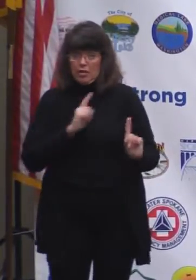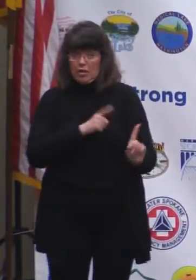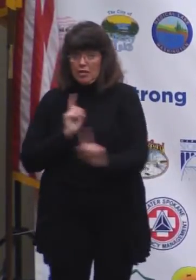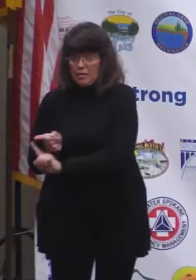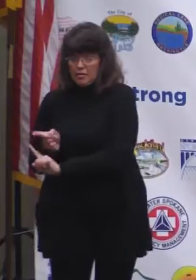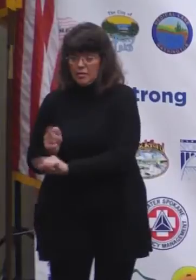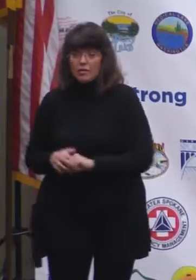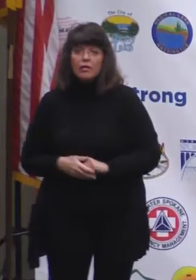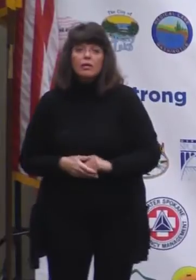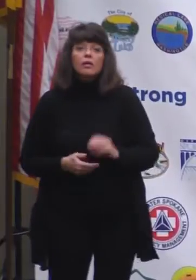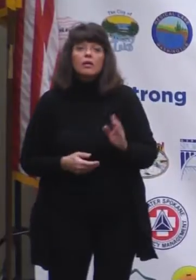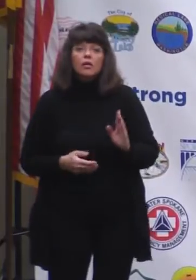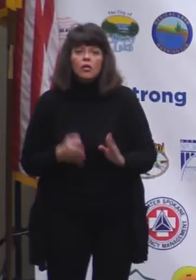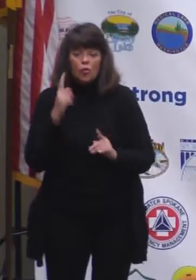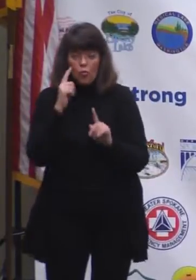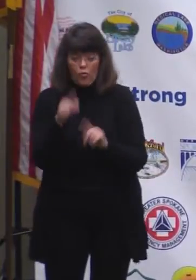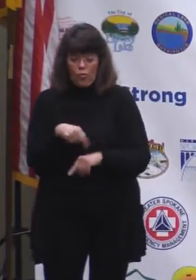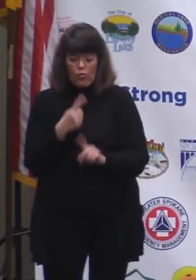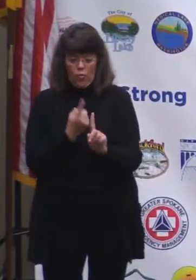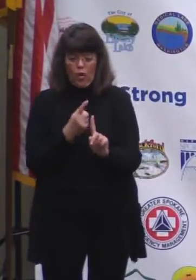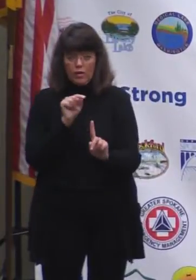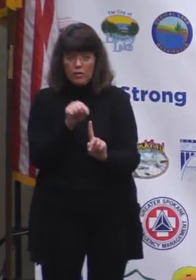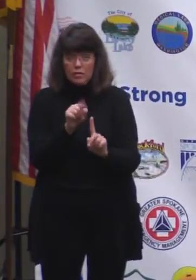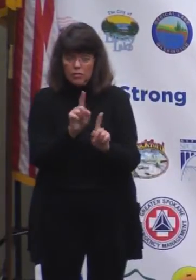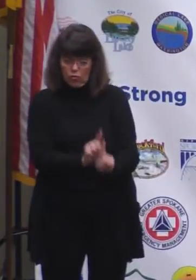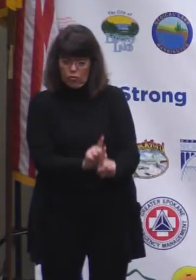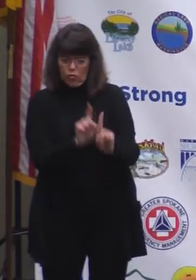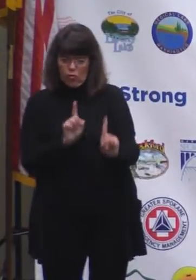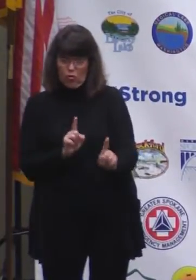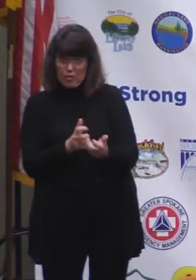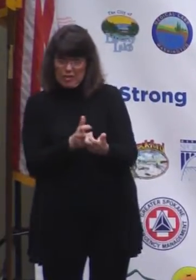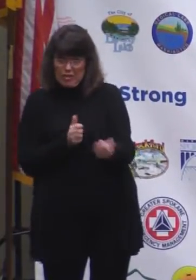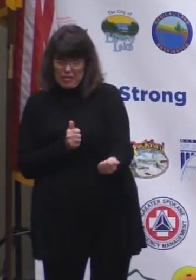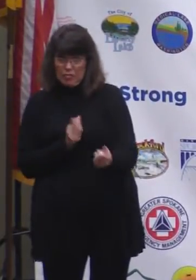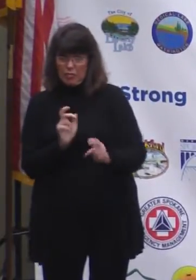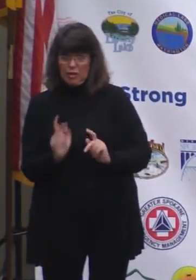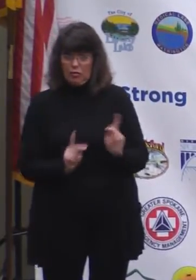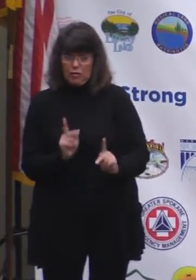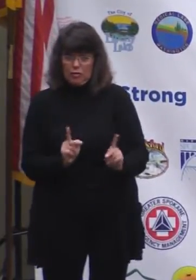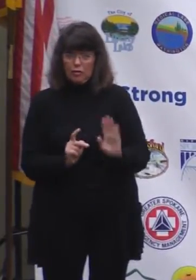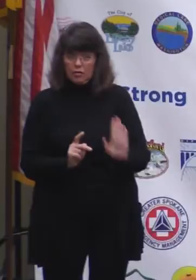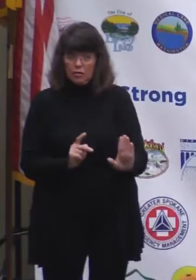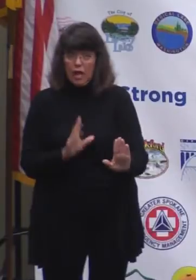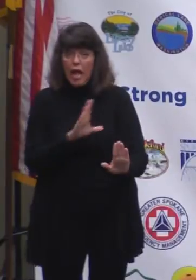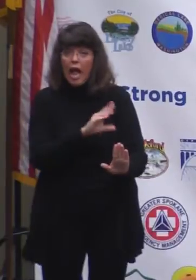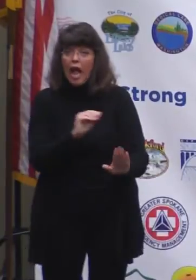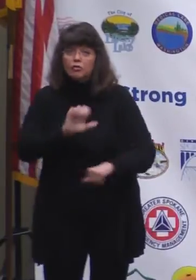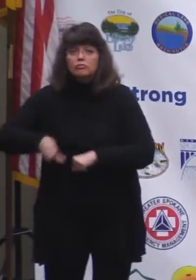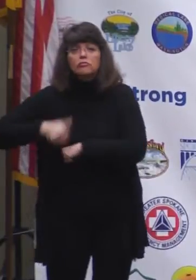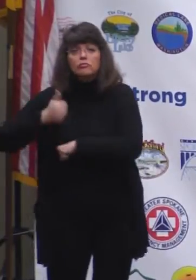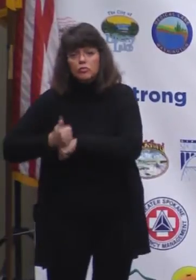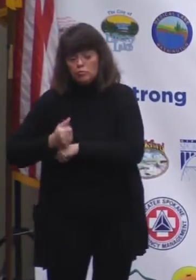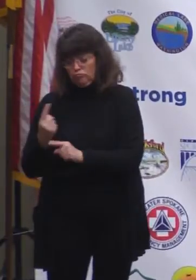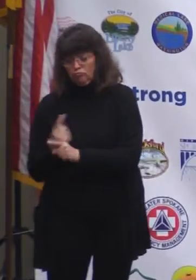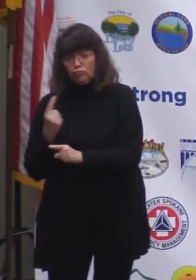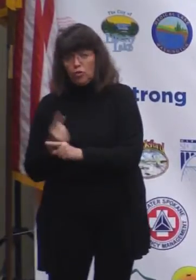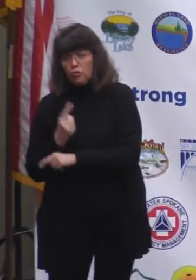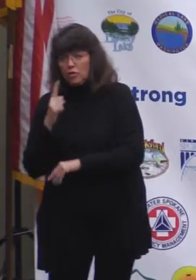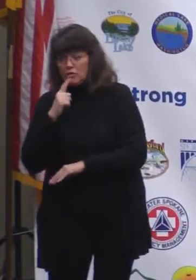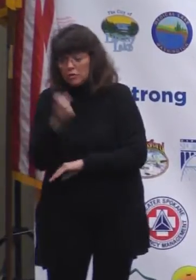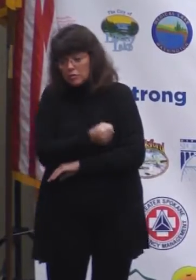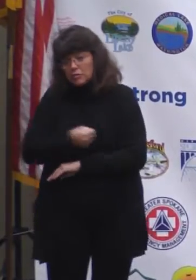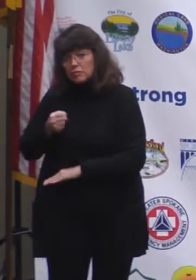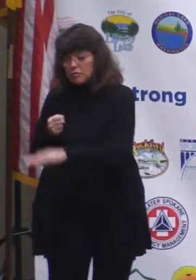distancing among our vulnerable, unsheltered population. It also establishes isolation and quarantine space for